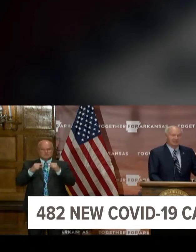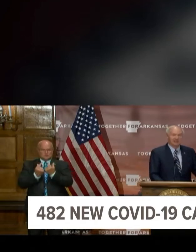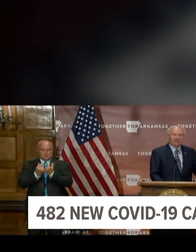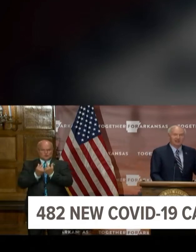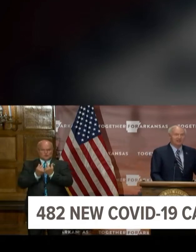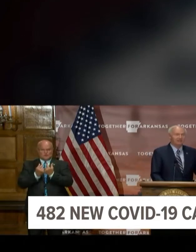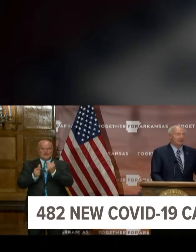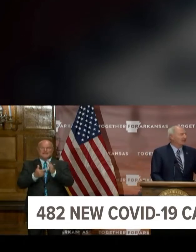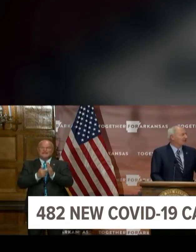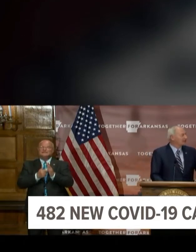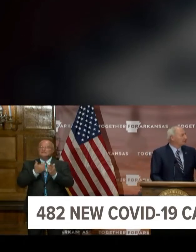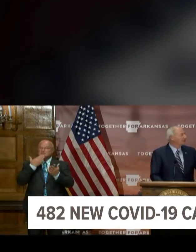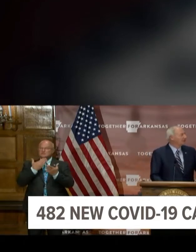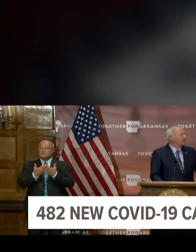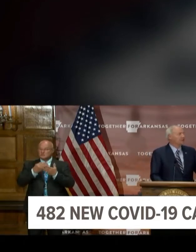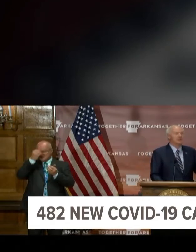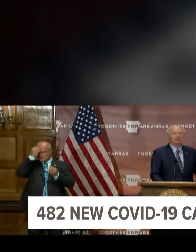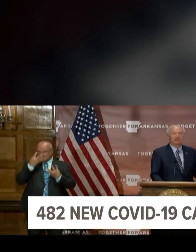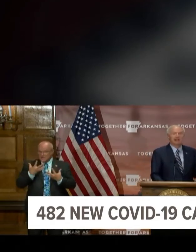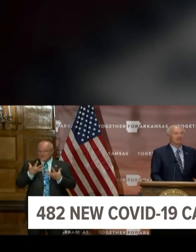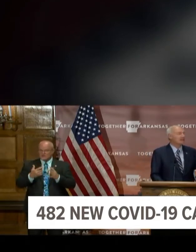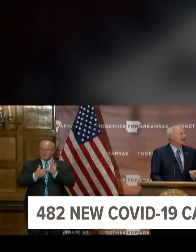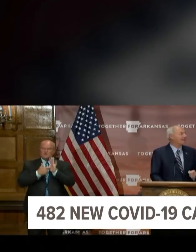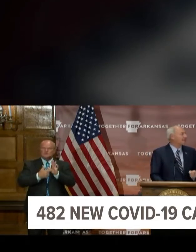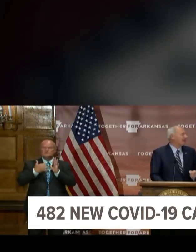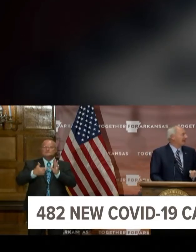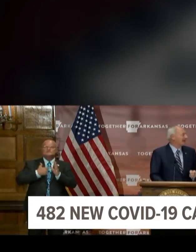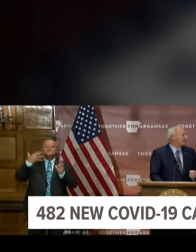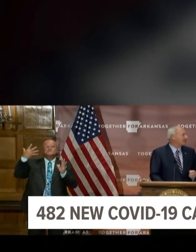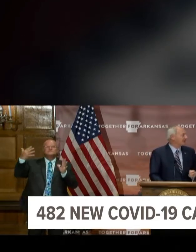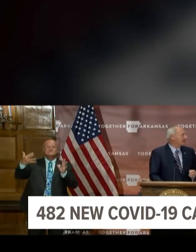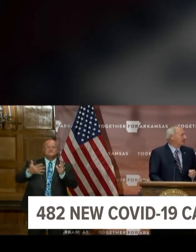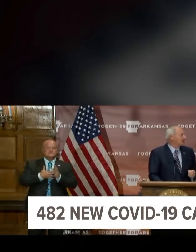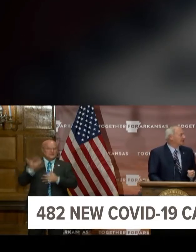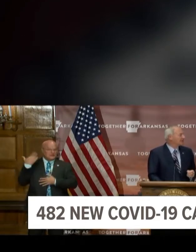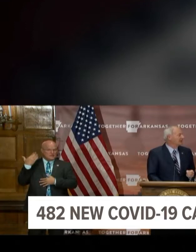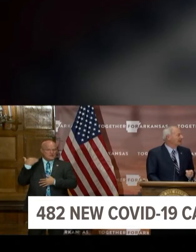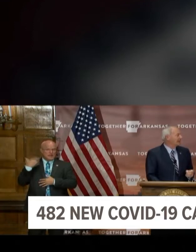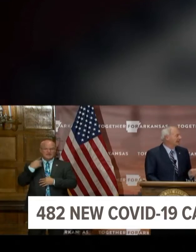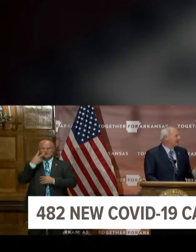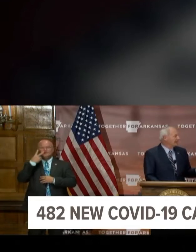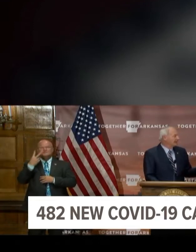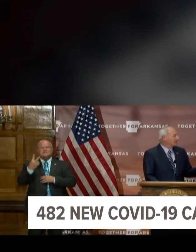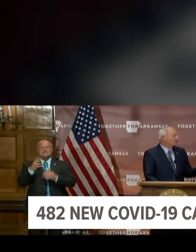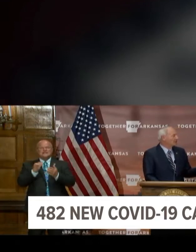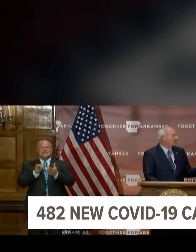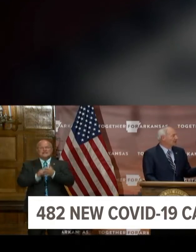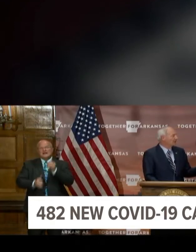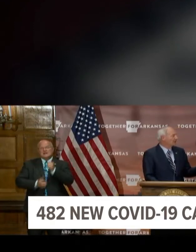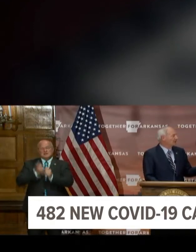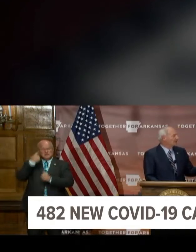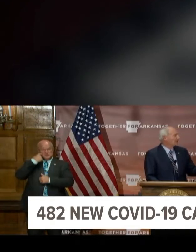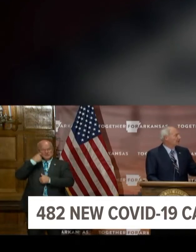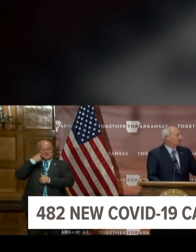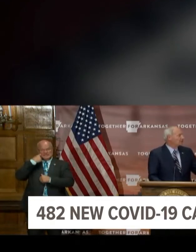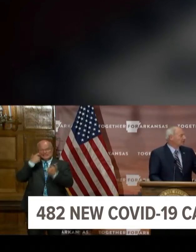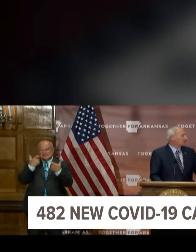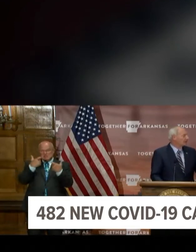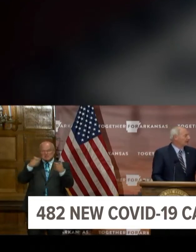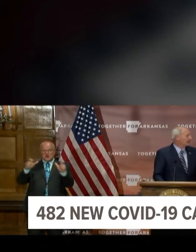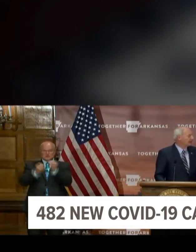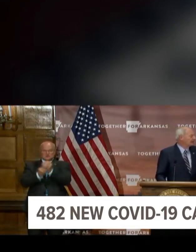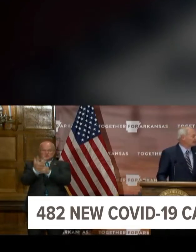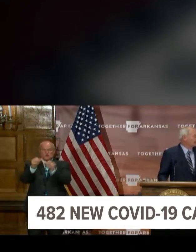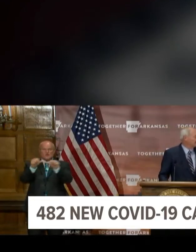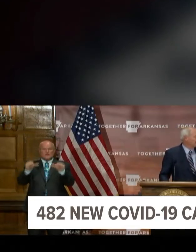this is instructive because as we've shown this from time to time in the past, you've seen that most recently the largest